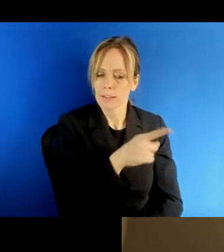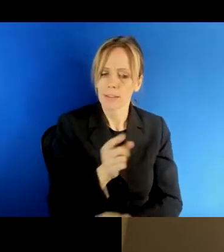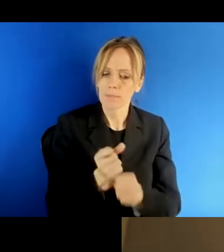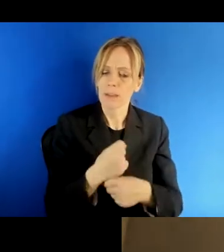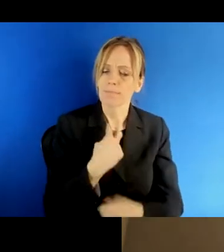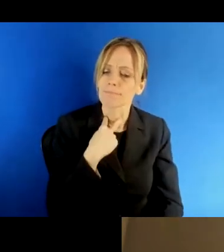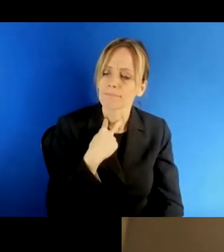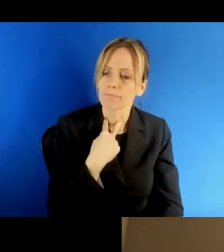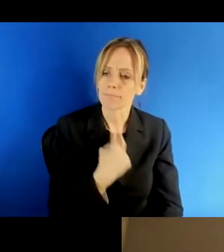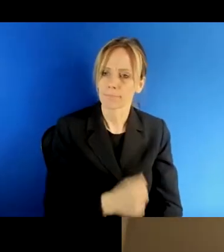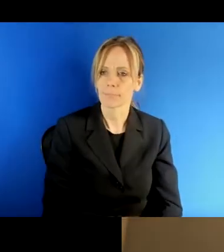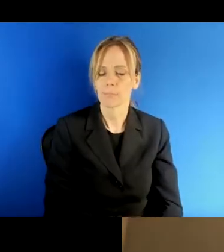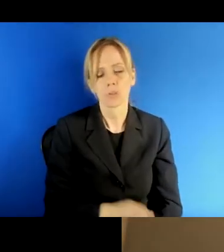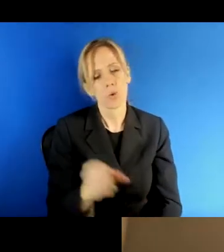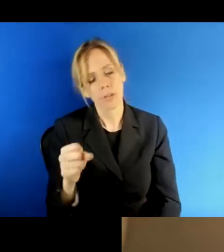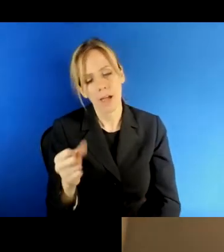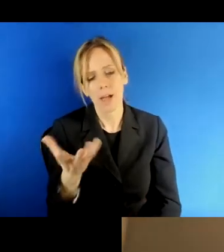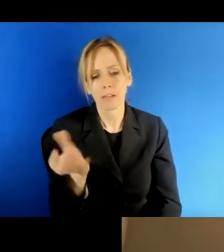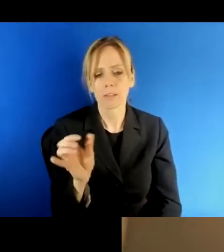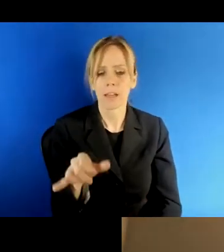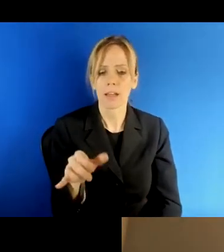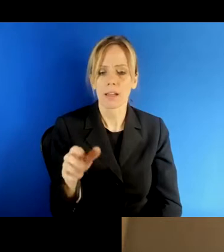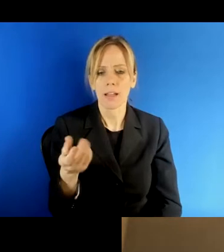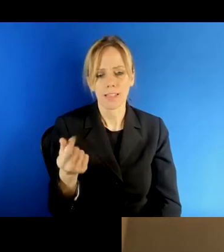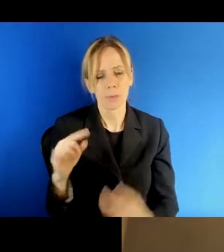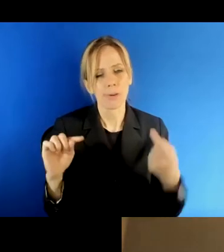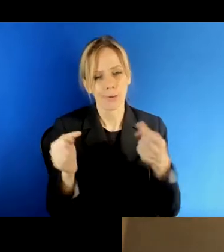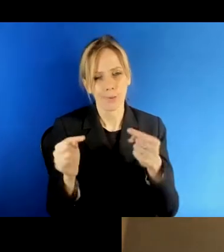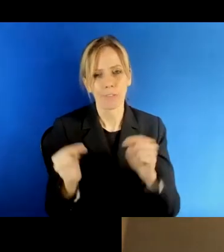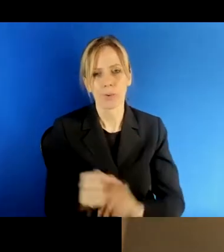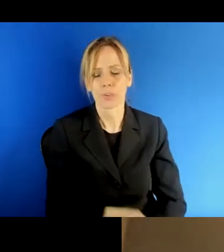So yeah, it's kind of hurtful.